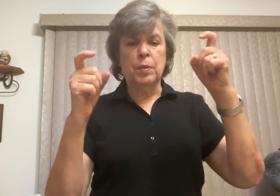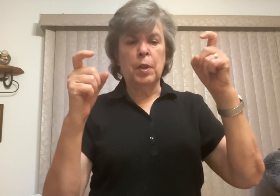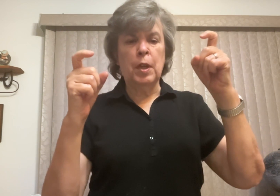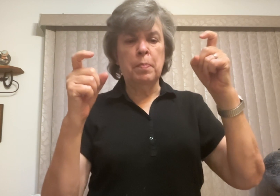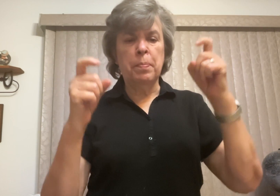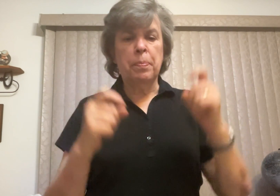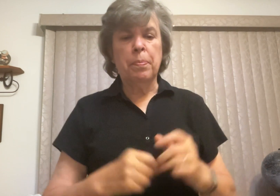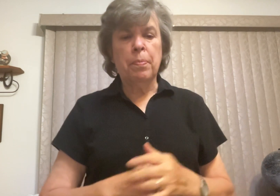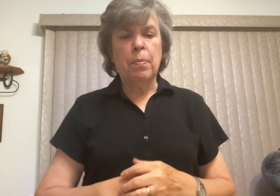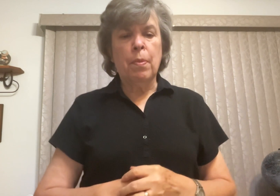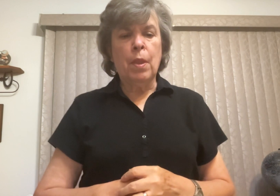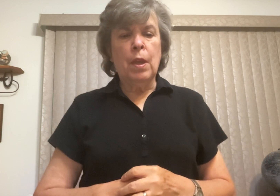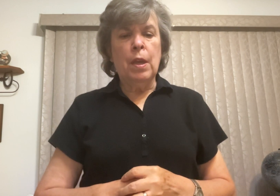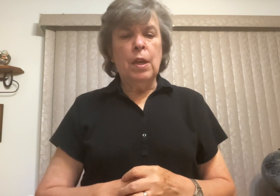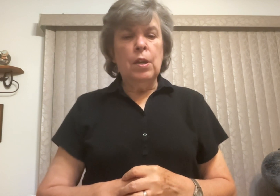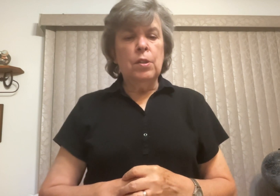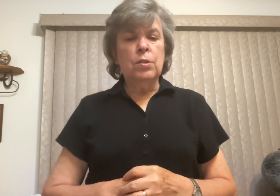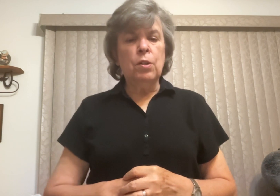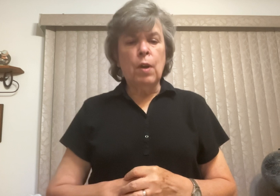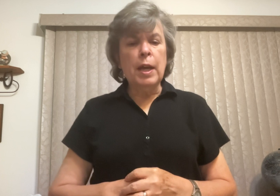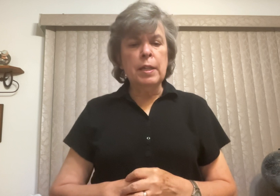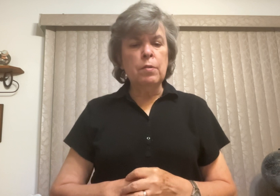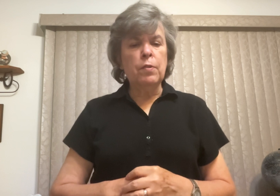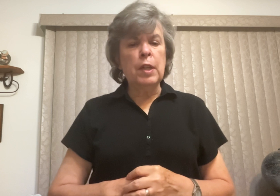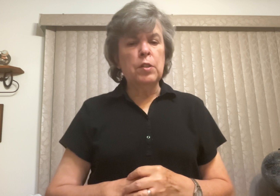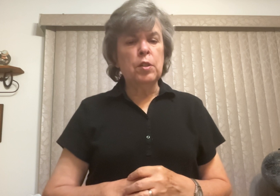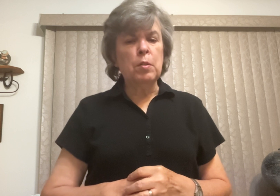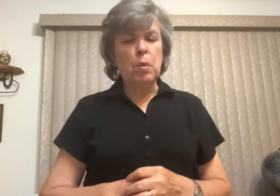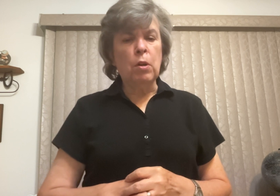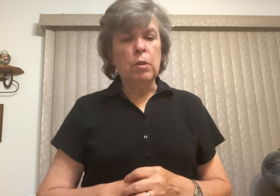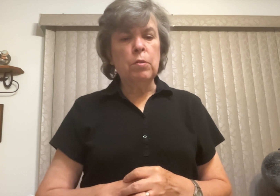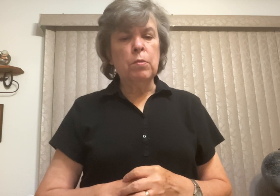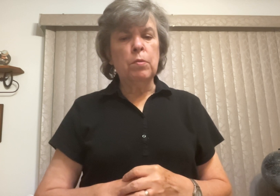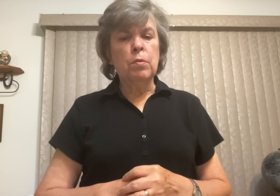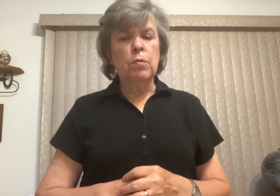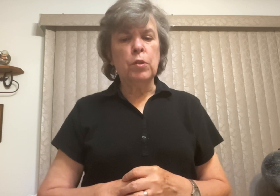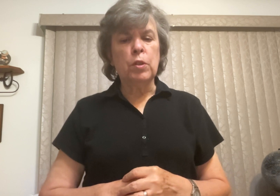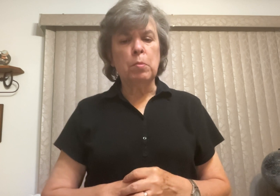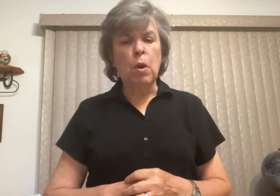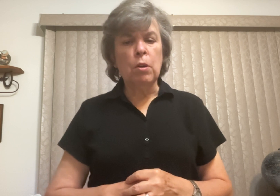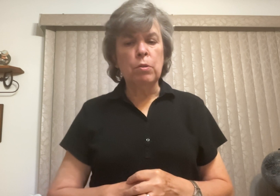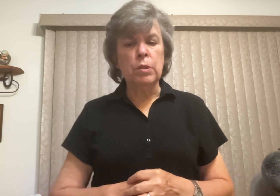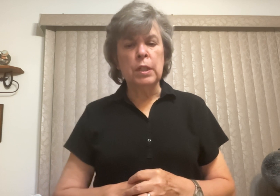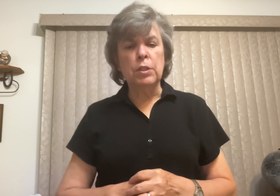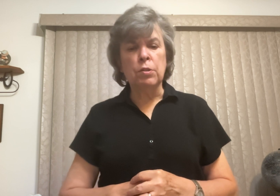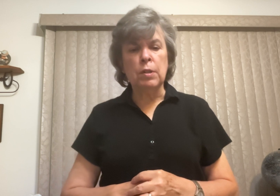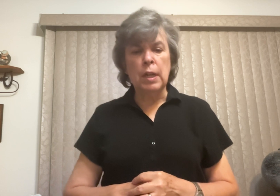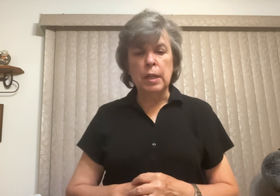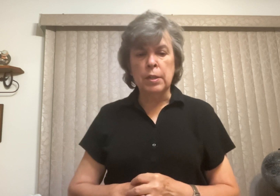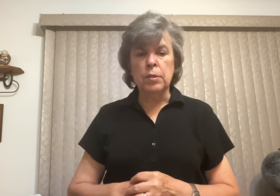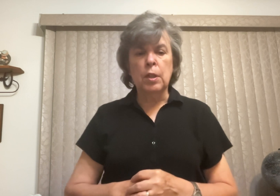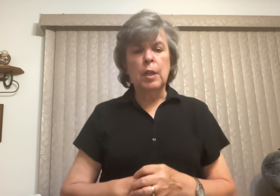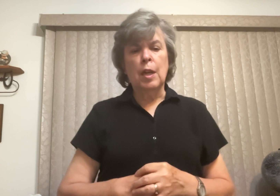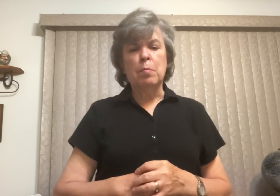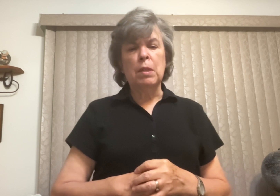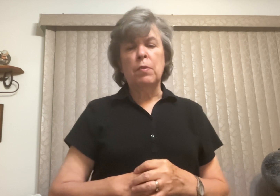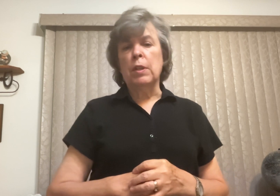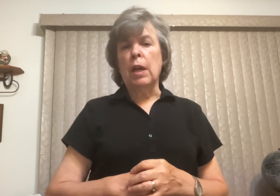Okay. So I can face tomorrow, for tomorrow's in your hands. I'm leaving out